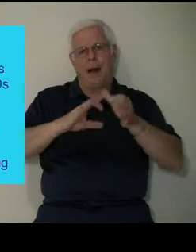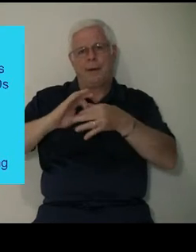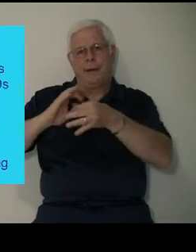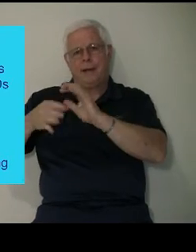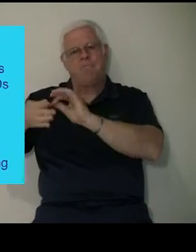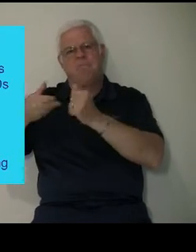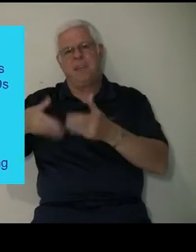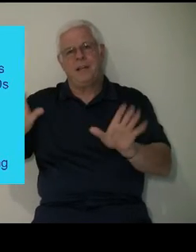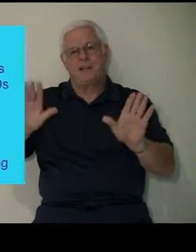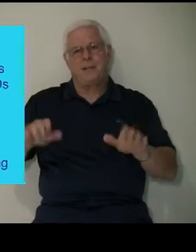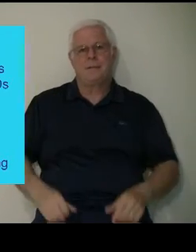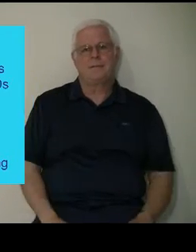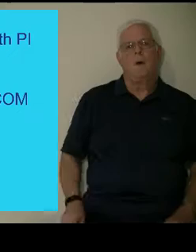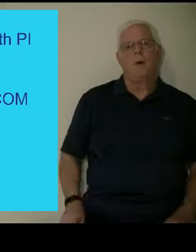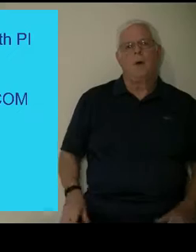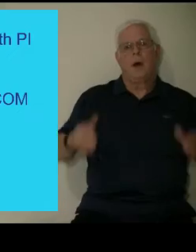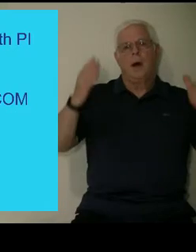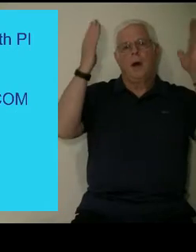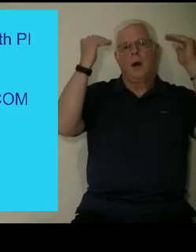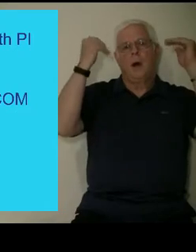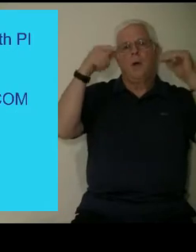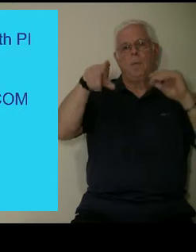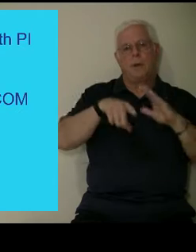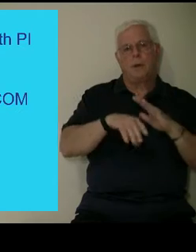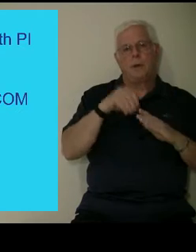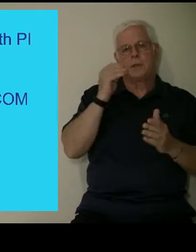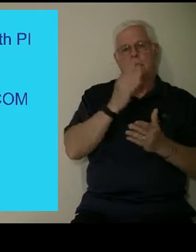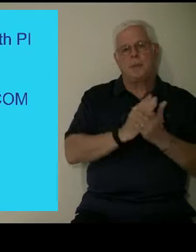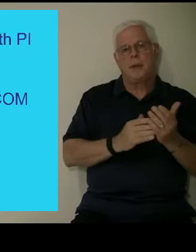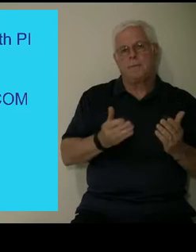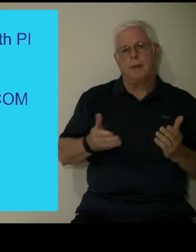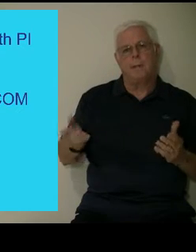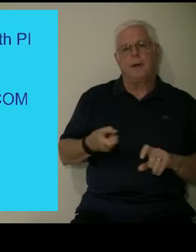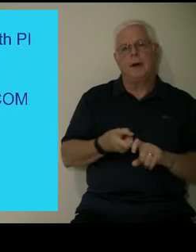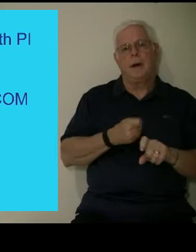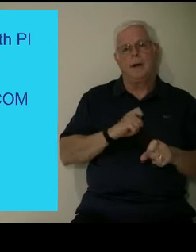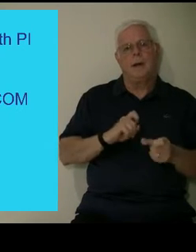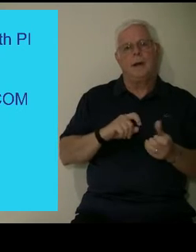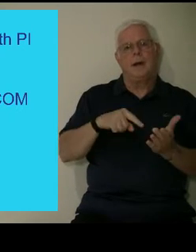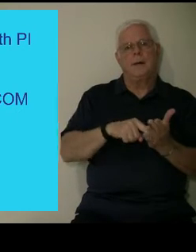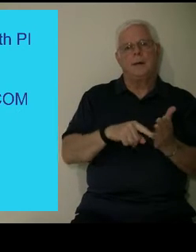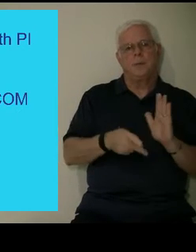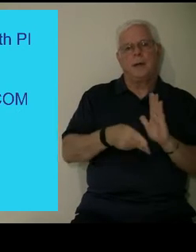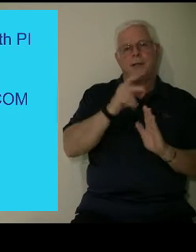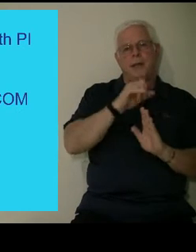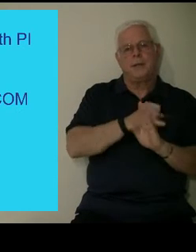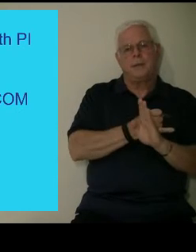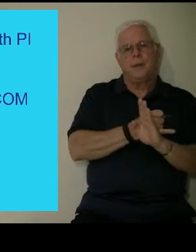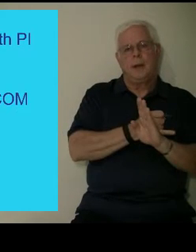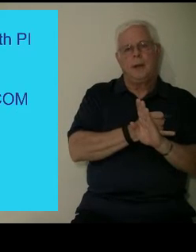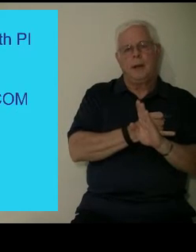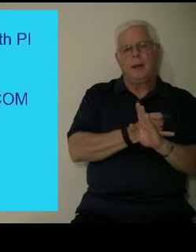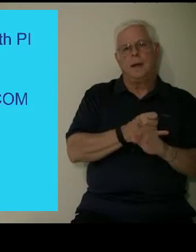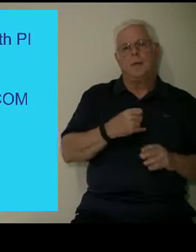wiring finished. I hope you learned something from this project, and